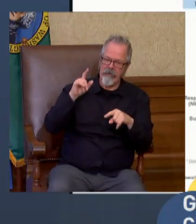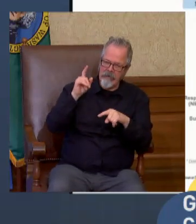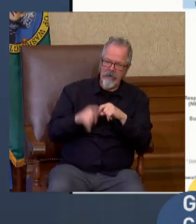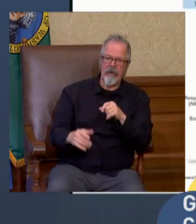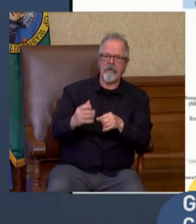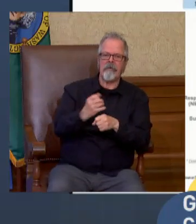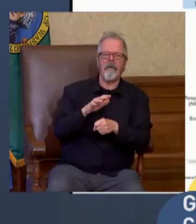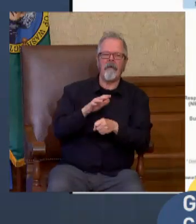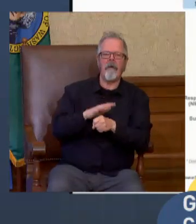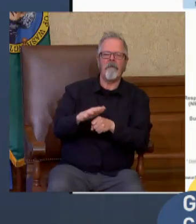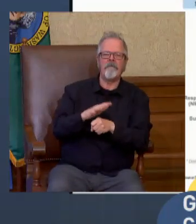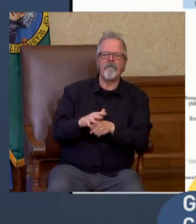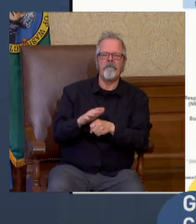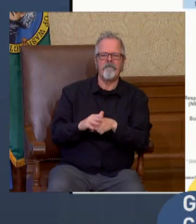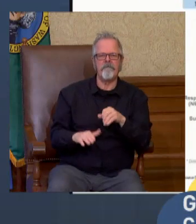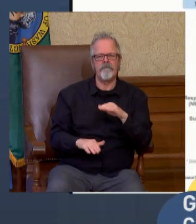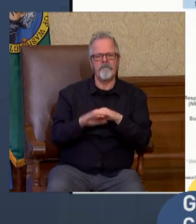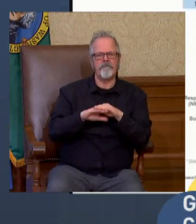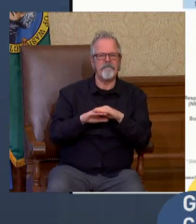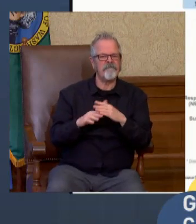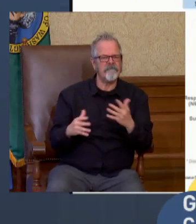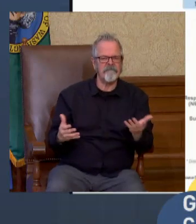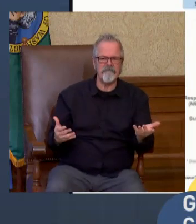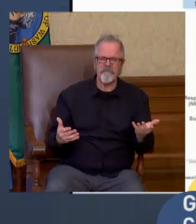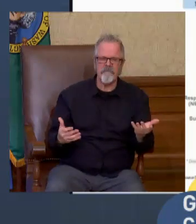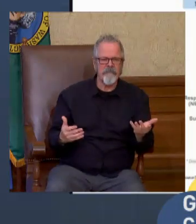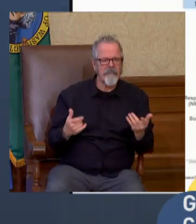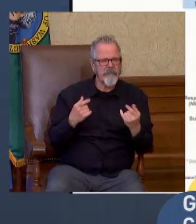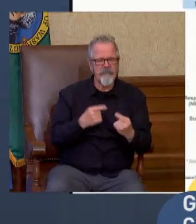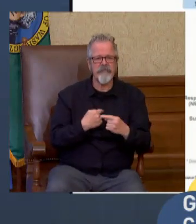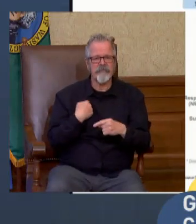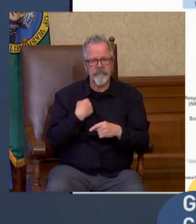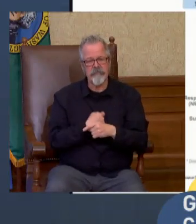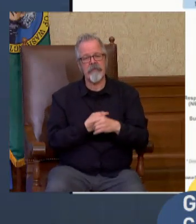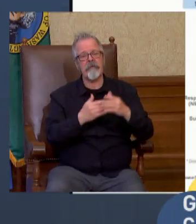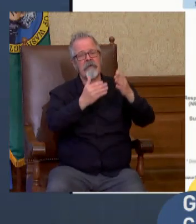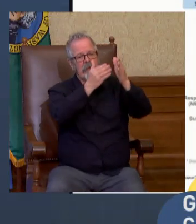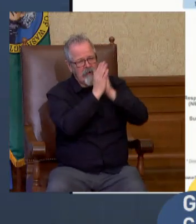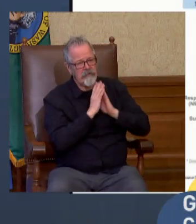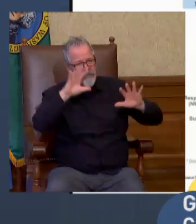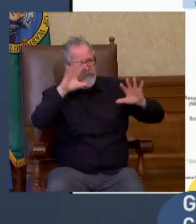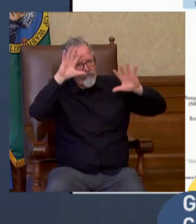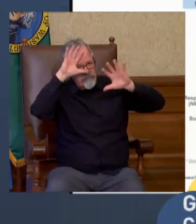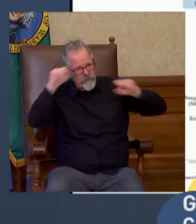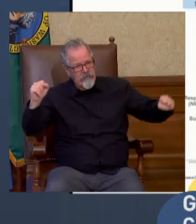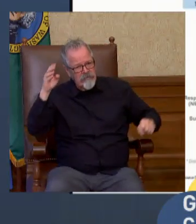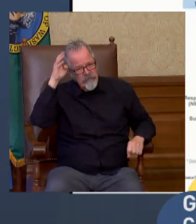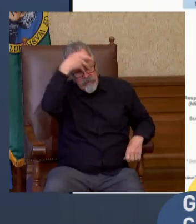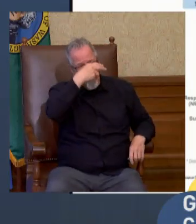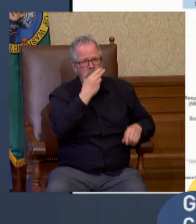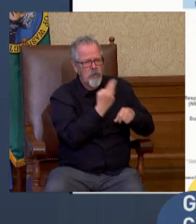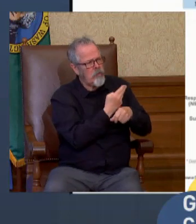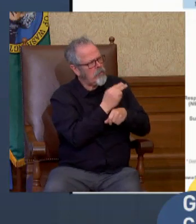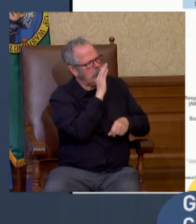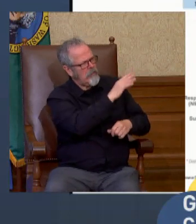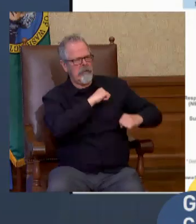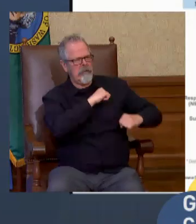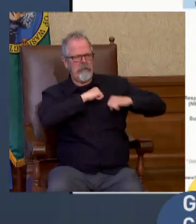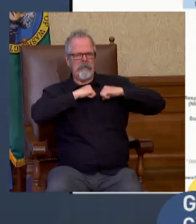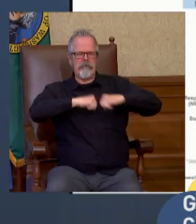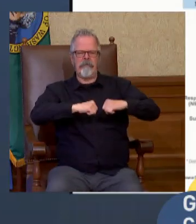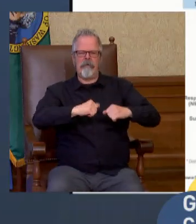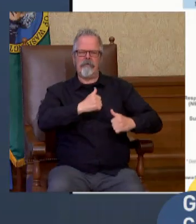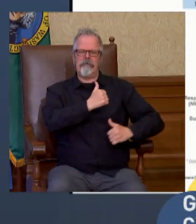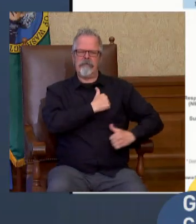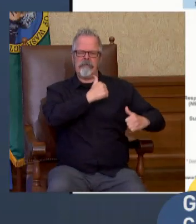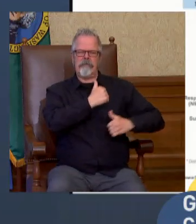to use the Defense Production Act to order companies to make this material. That is starting to happen, and we'll hope that that